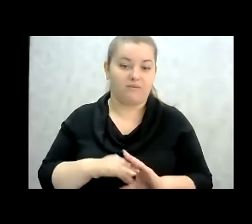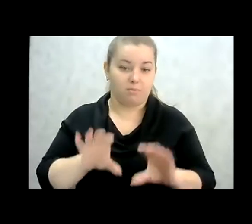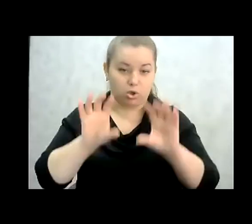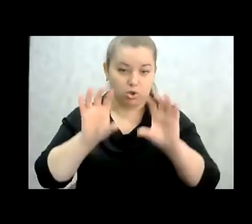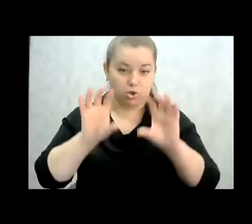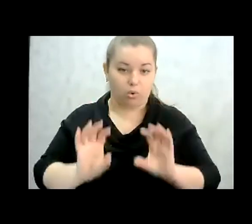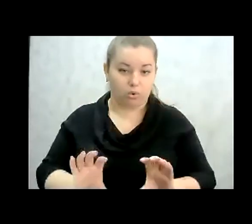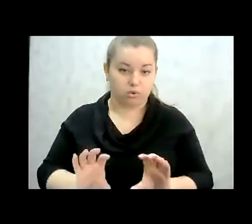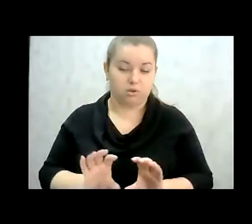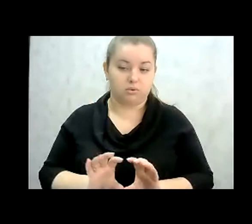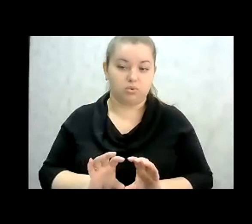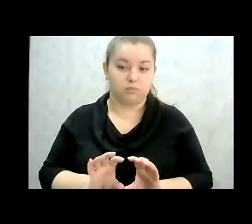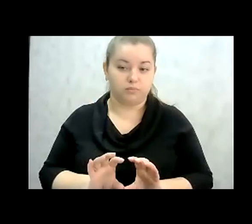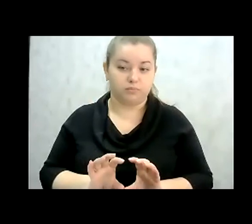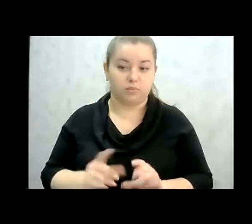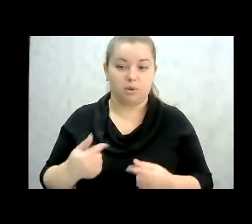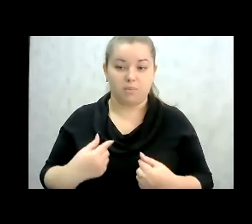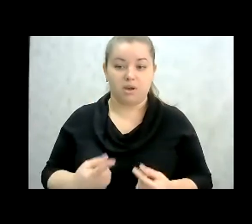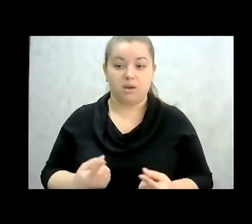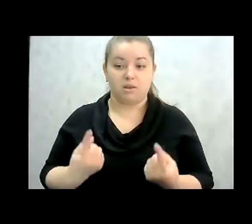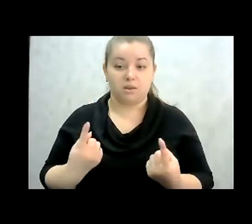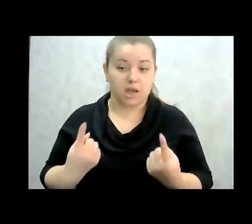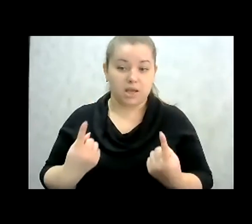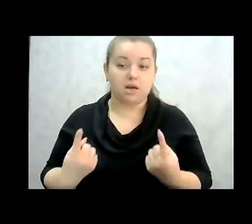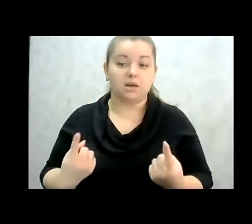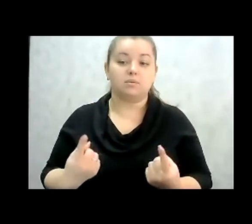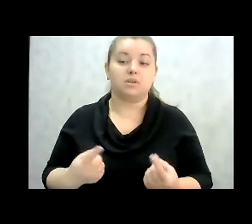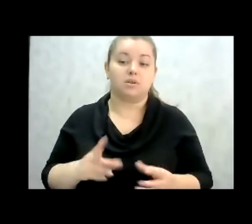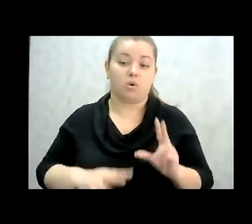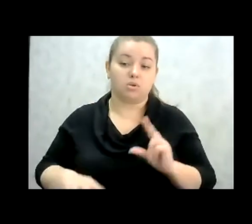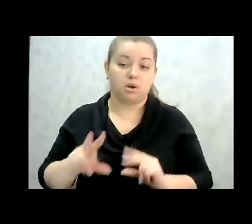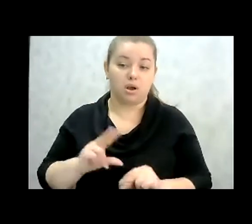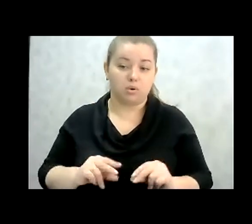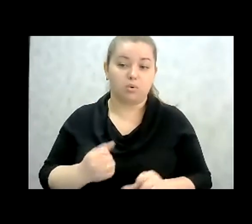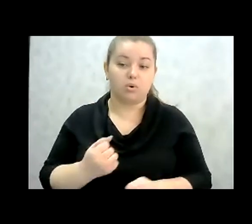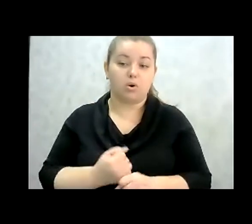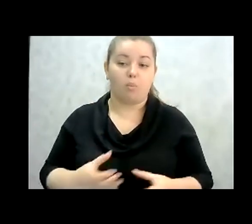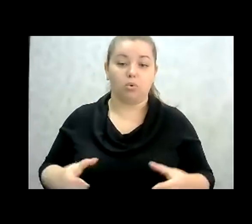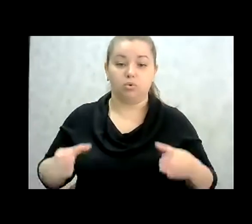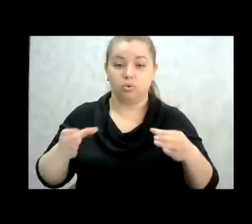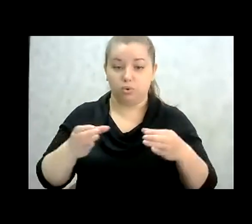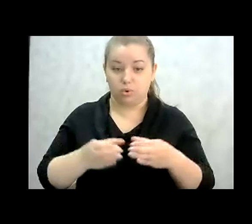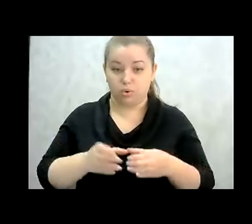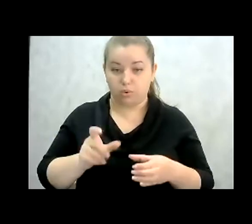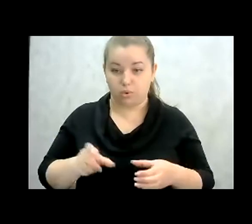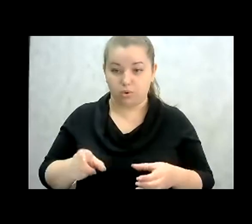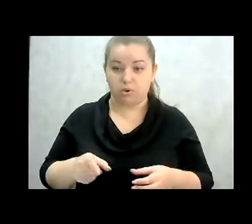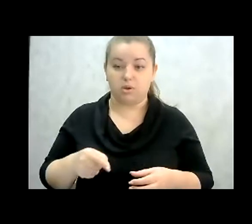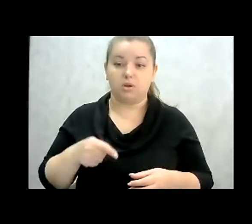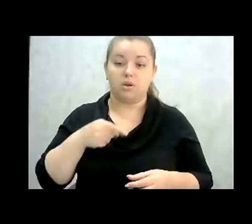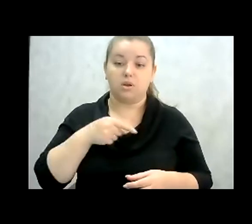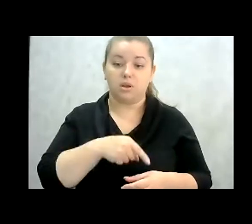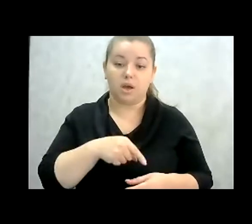the revised code should take heed of that. We very much count on